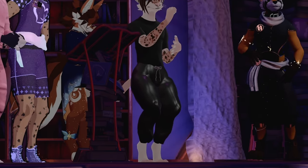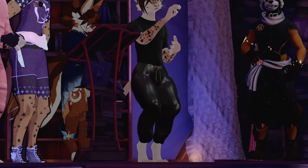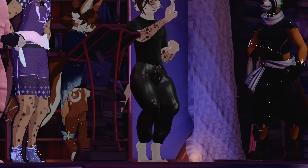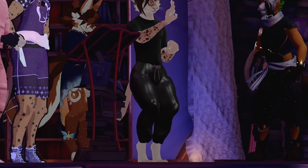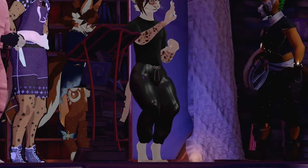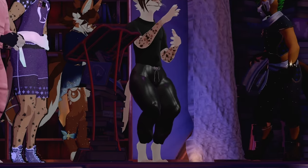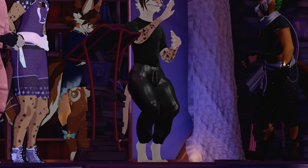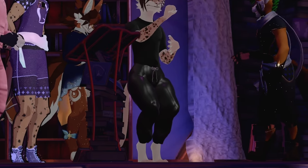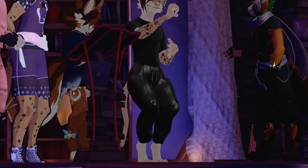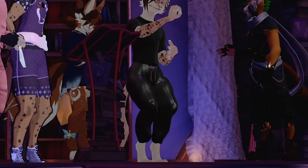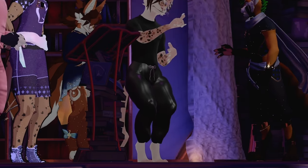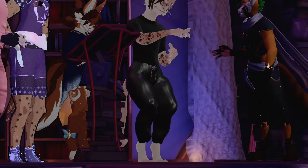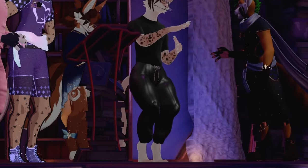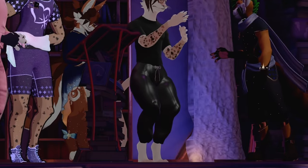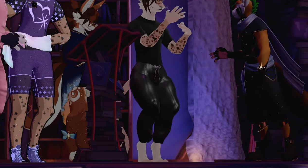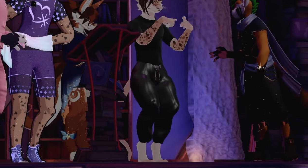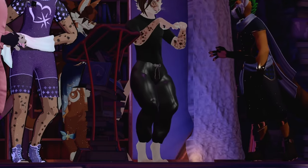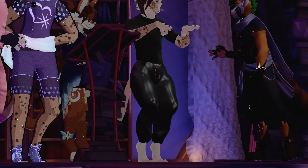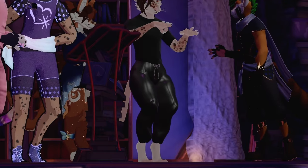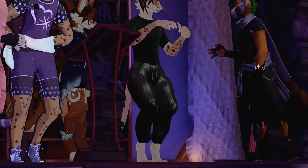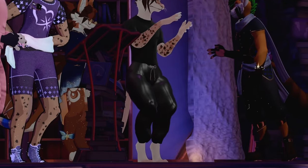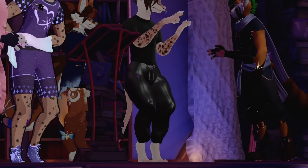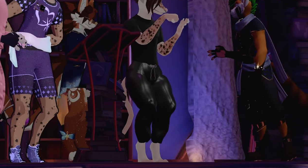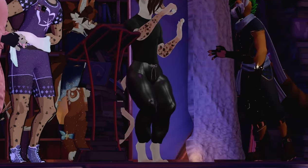means, check out the class archives channel.